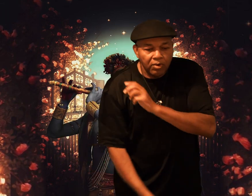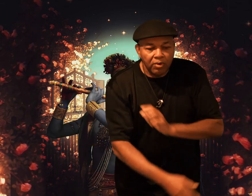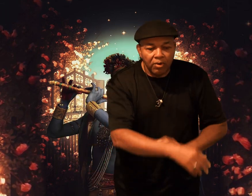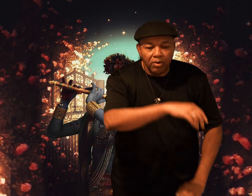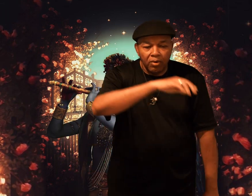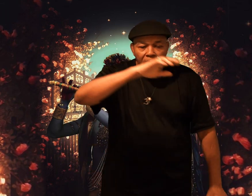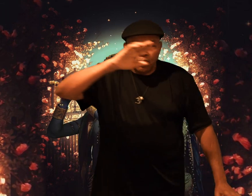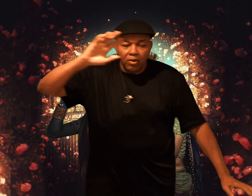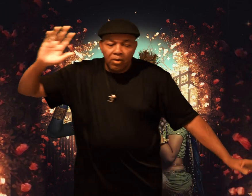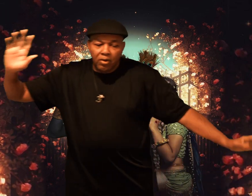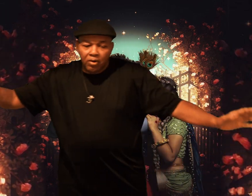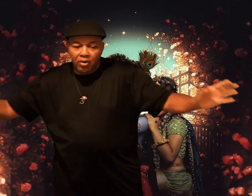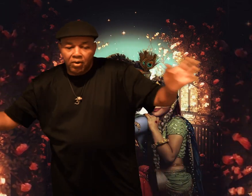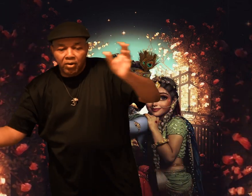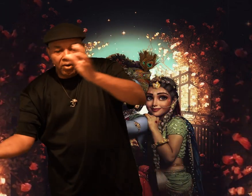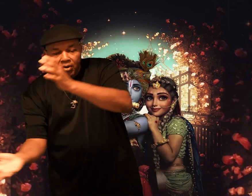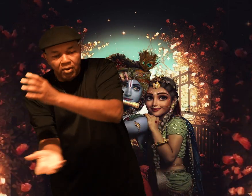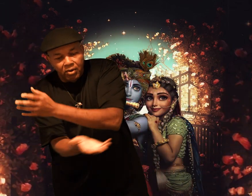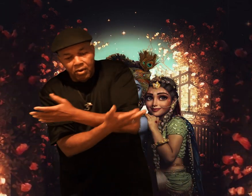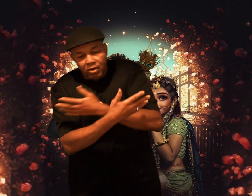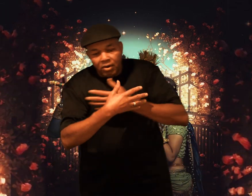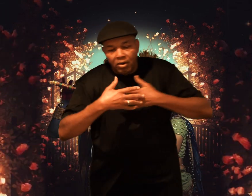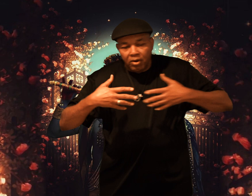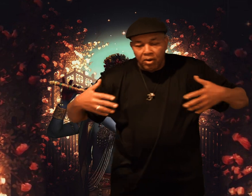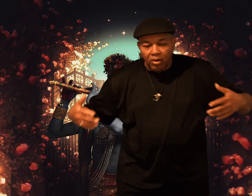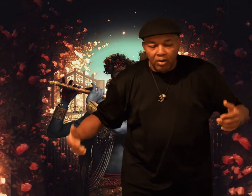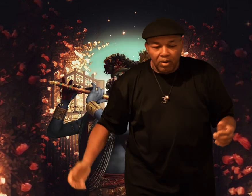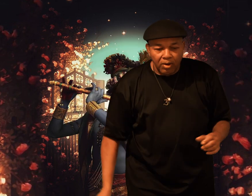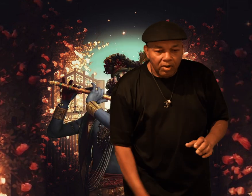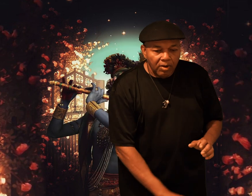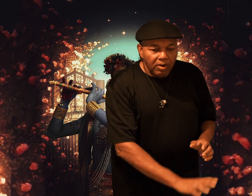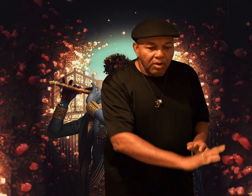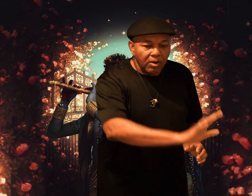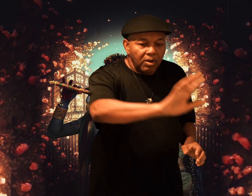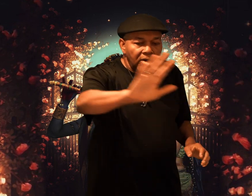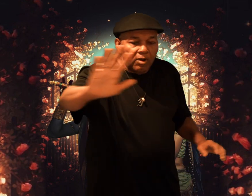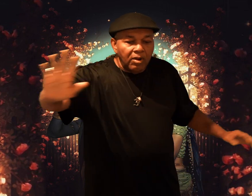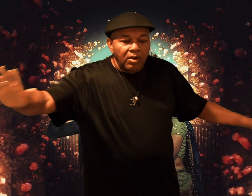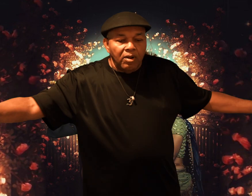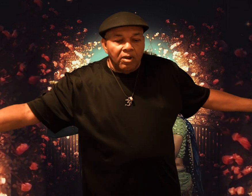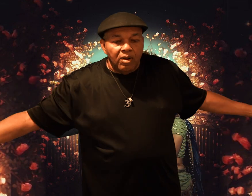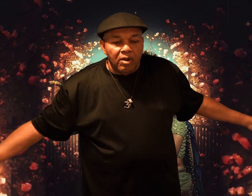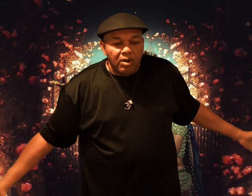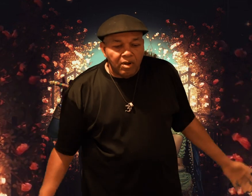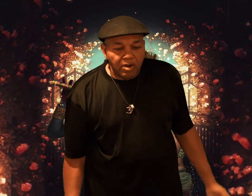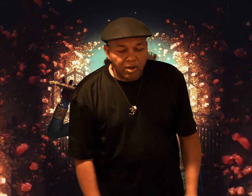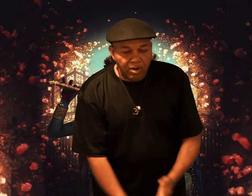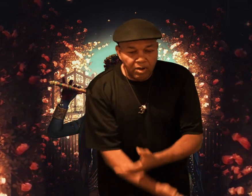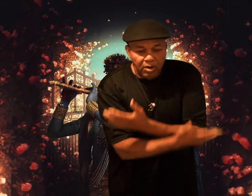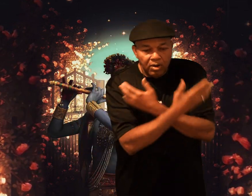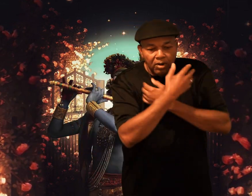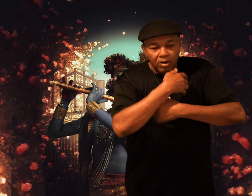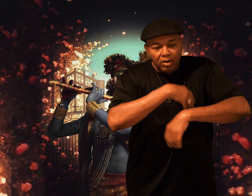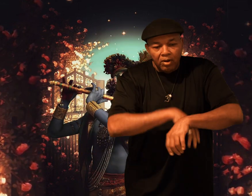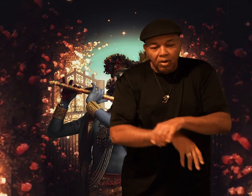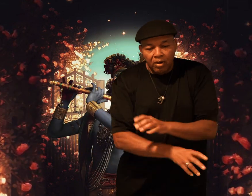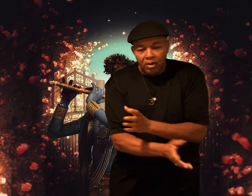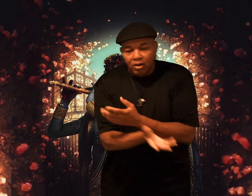on. Maybe it's too hard to understand, think it's too much for us to handle, but I promise you that you